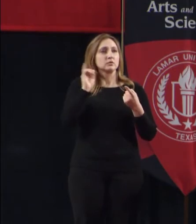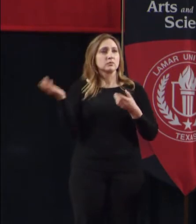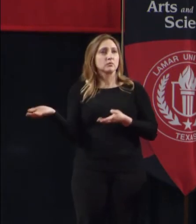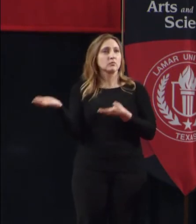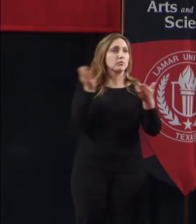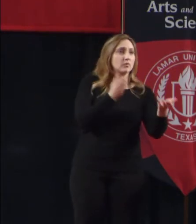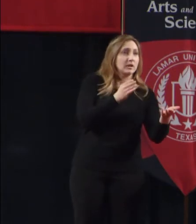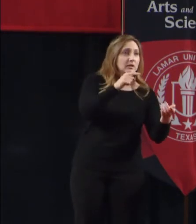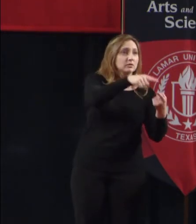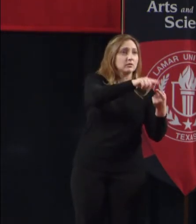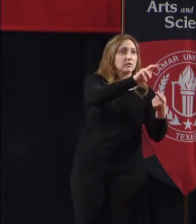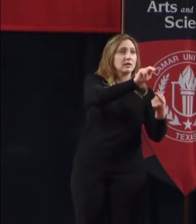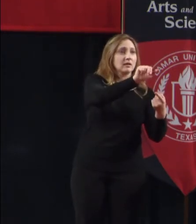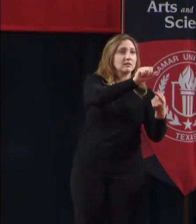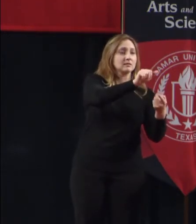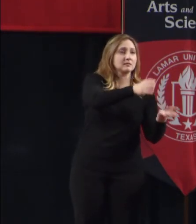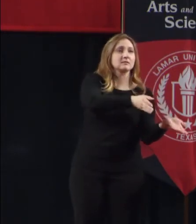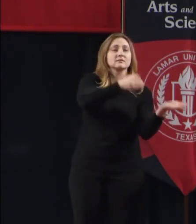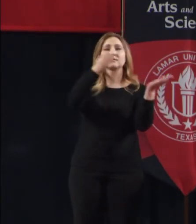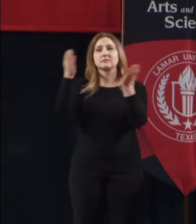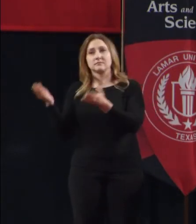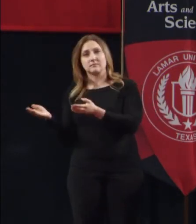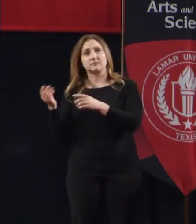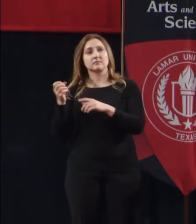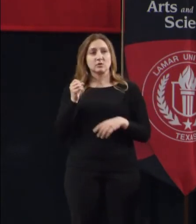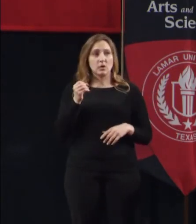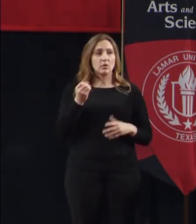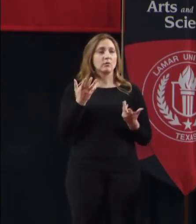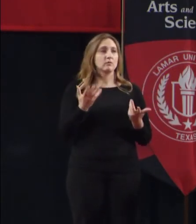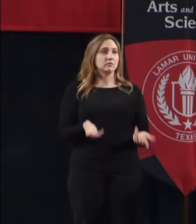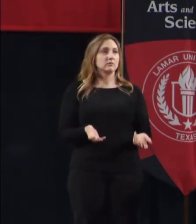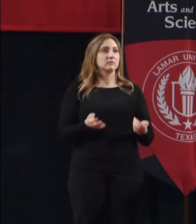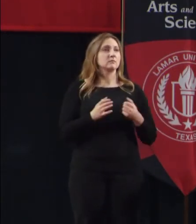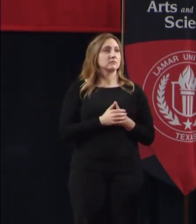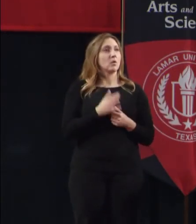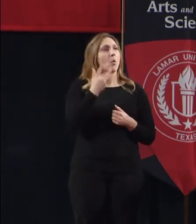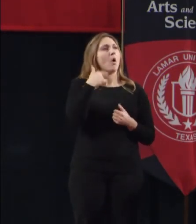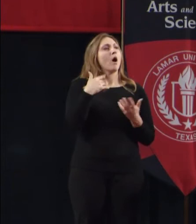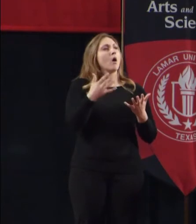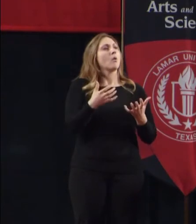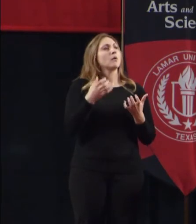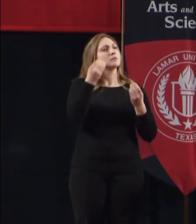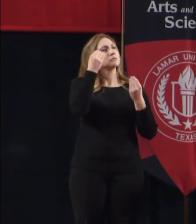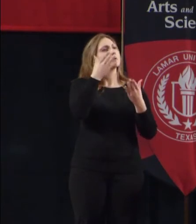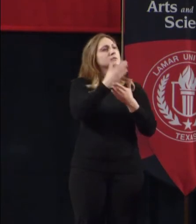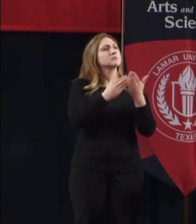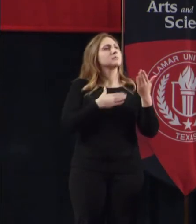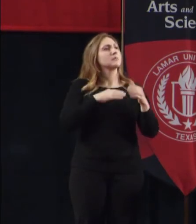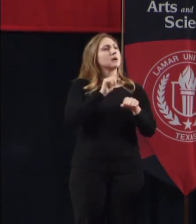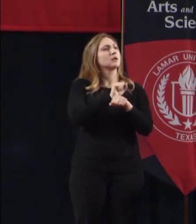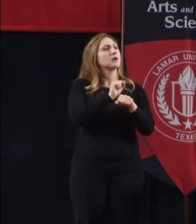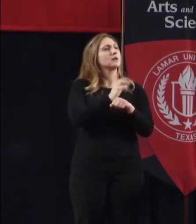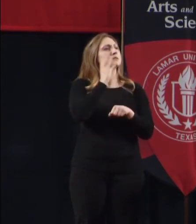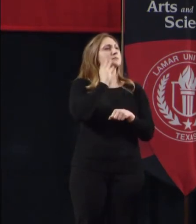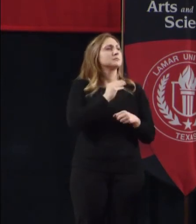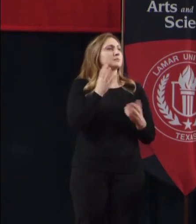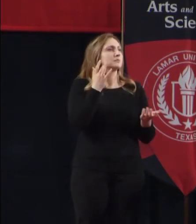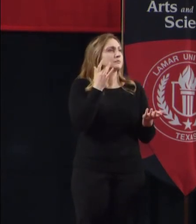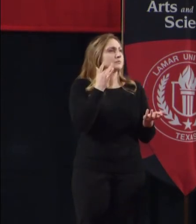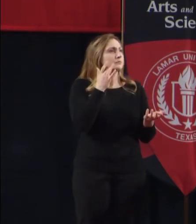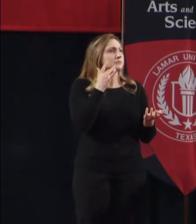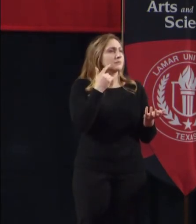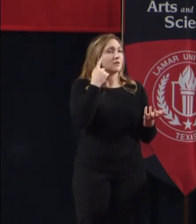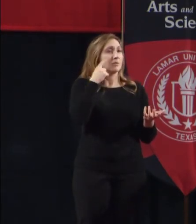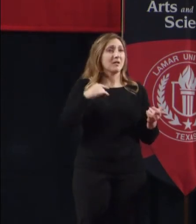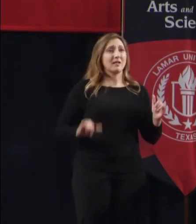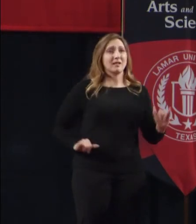Space Station. So the reason that I wanted to share some of my career experiences with you is not to toot my